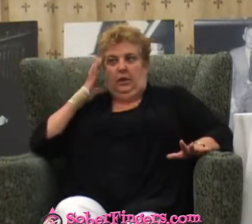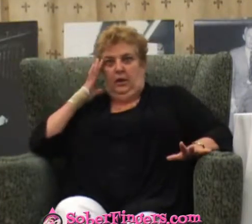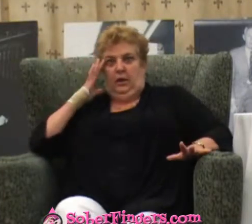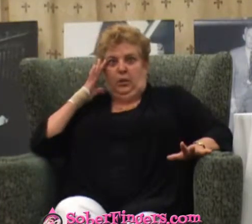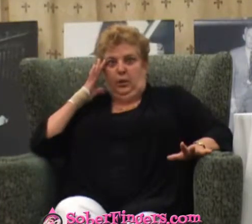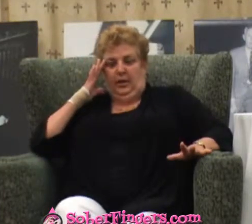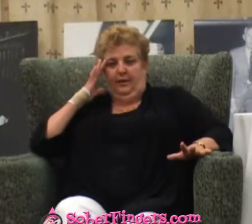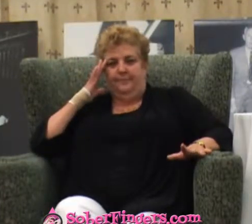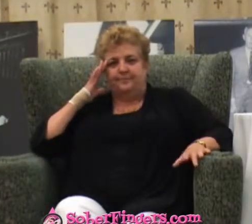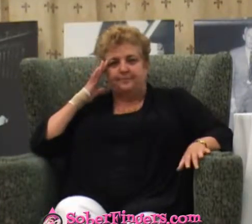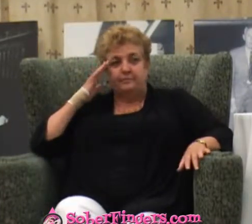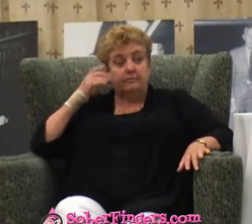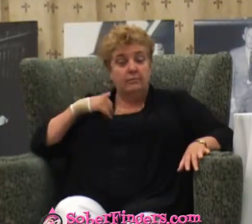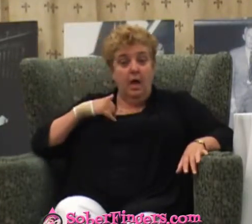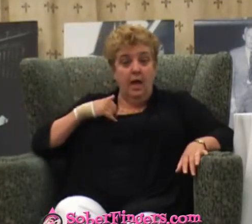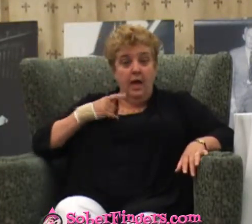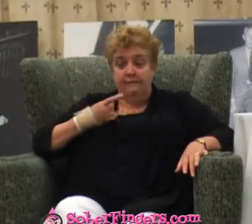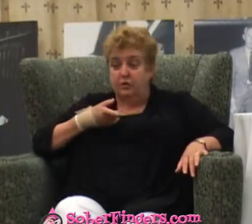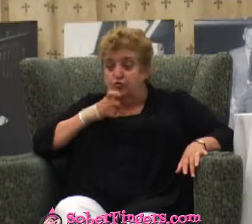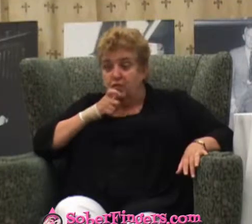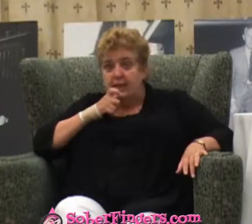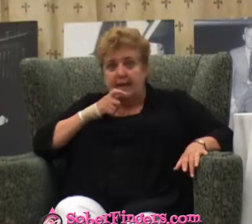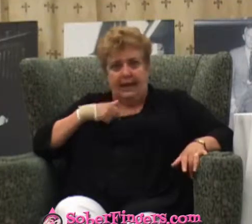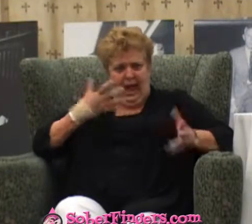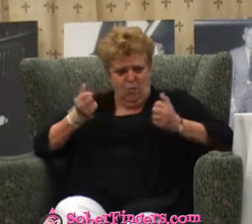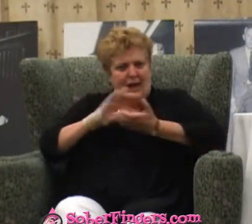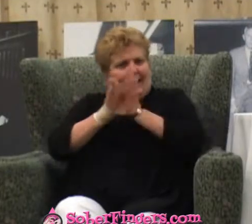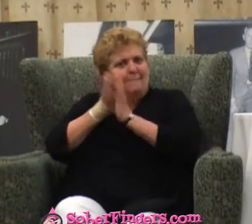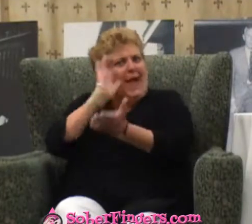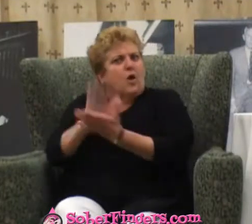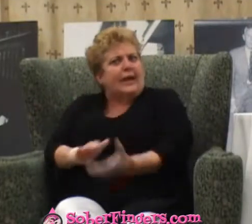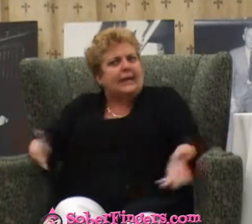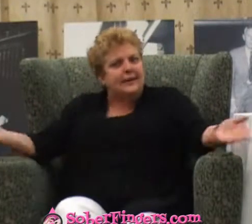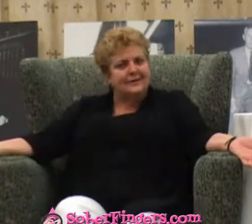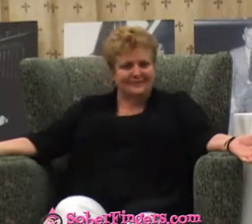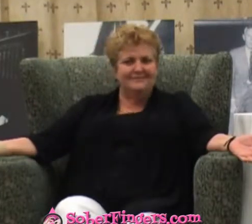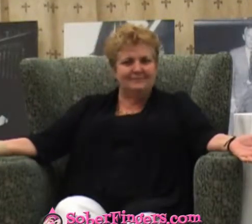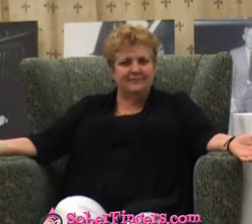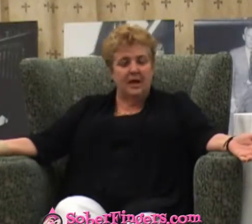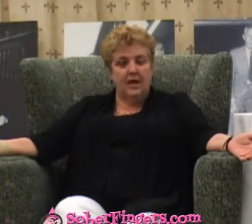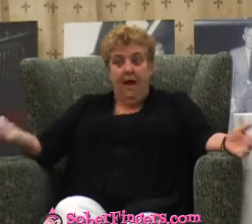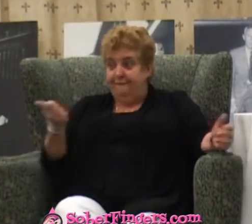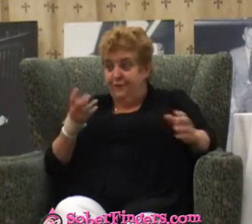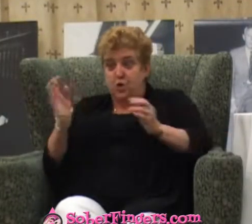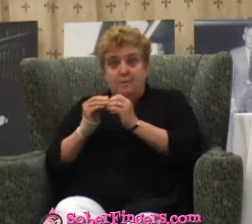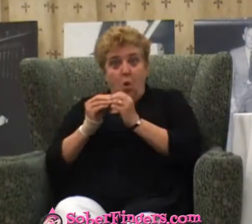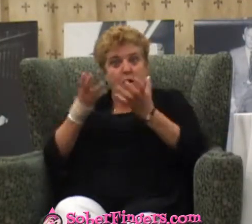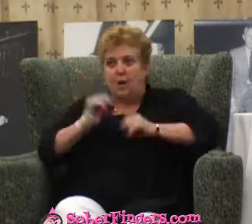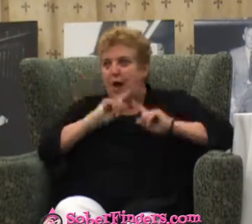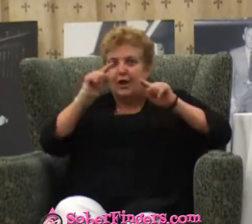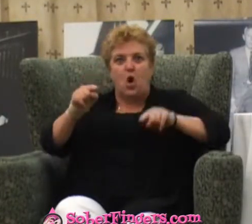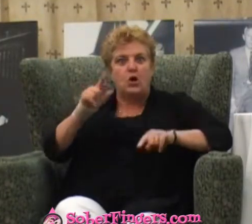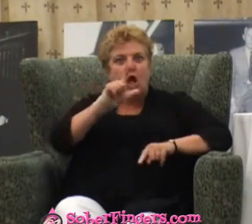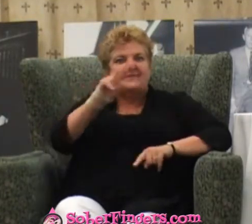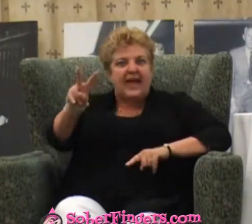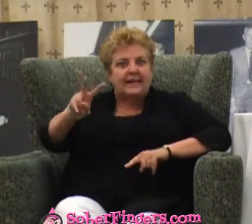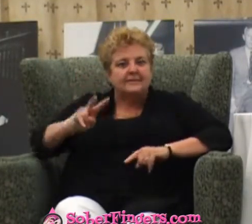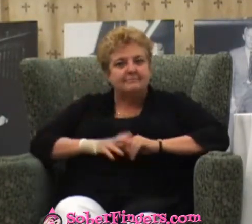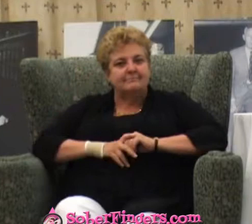I have a couple drinks and baby, I want to get married. A couple more, I want to go to Vegas. You give me a couple